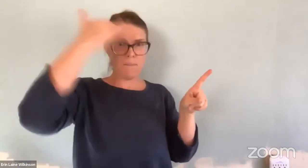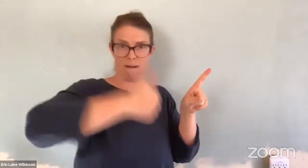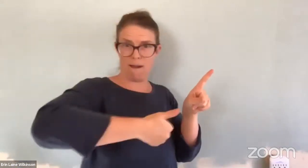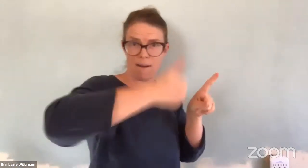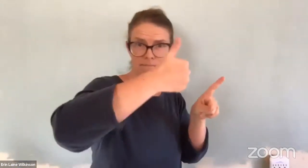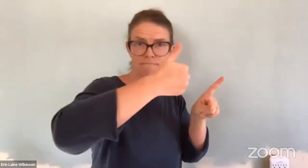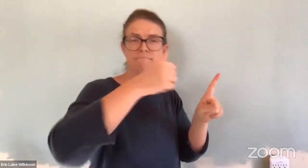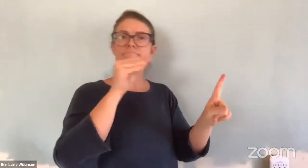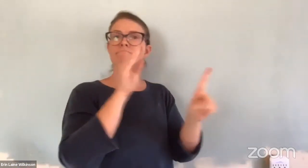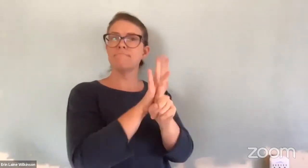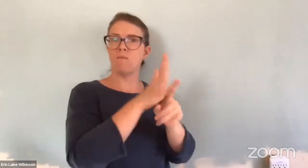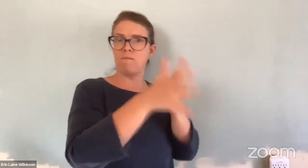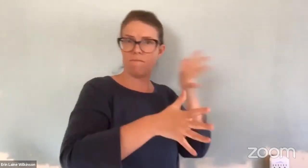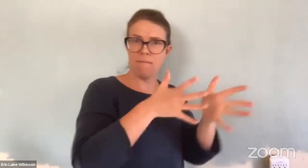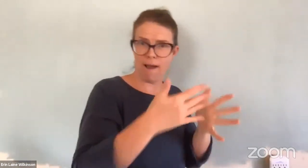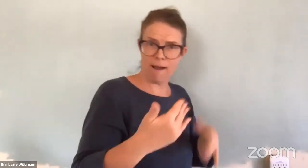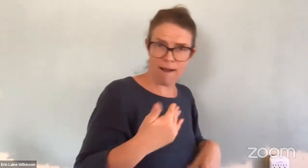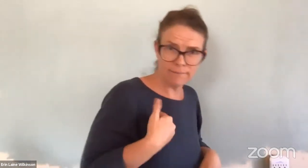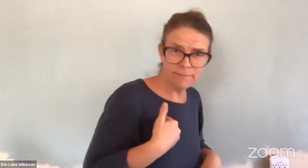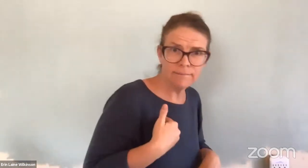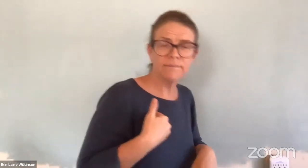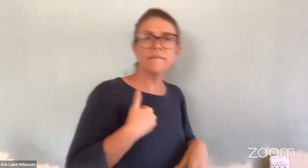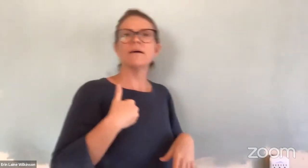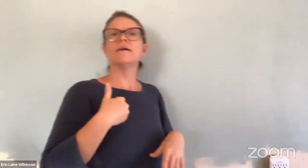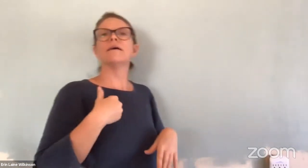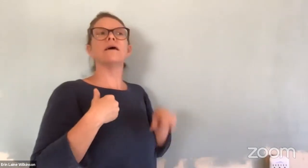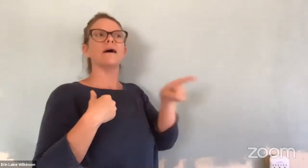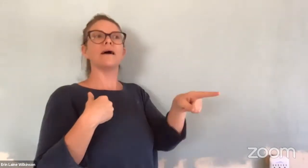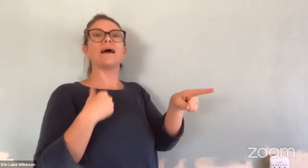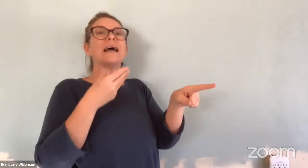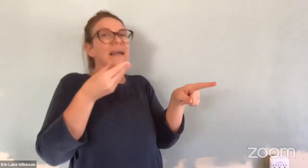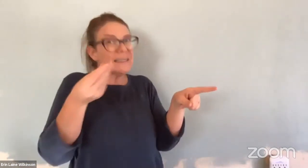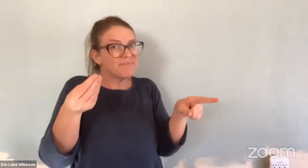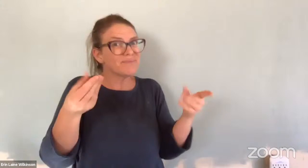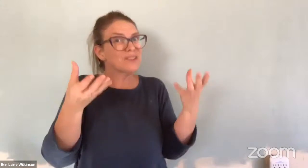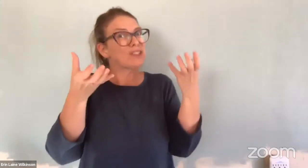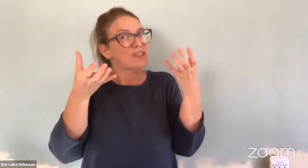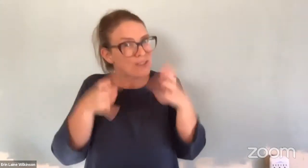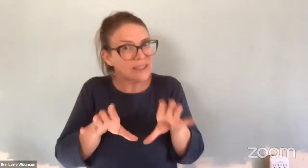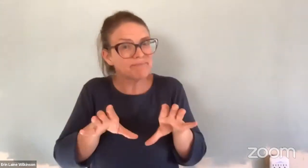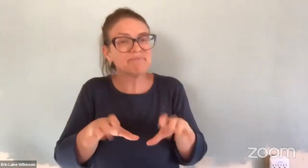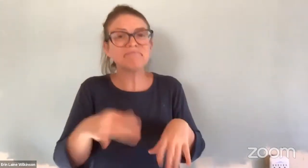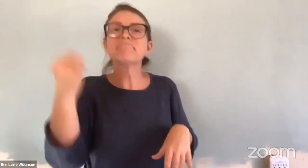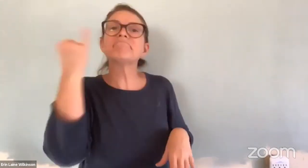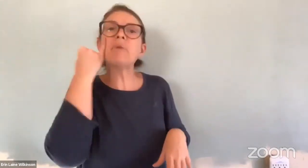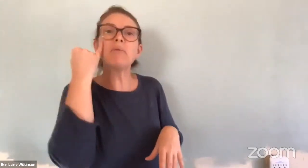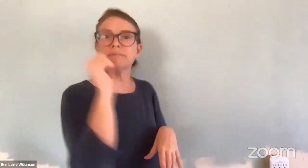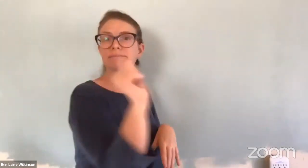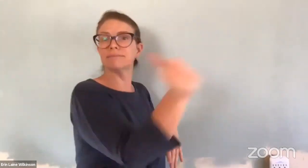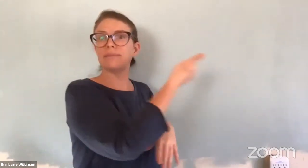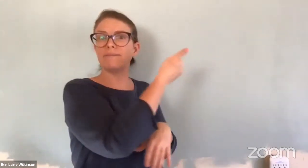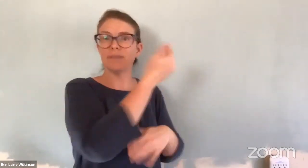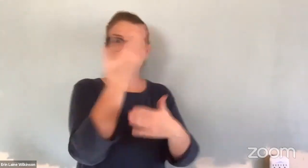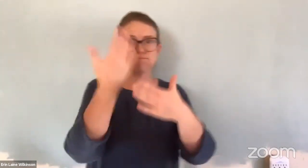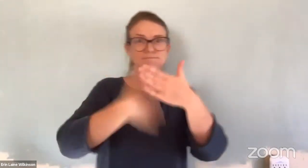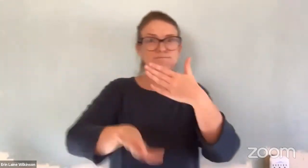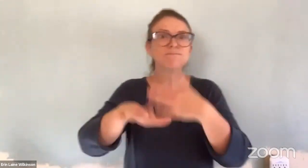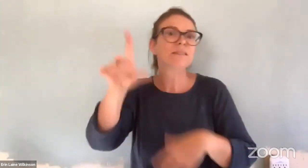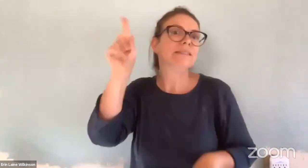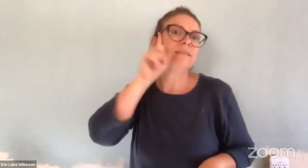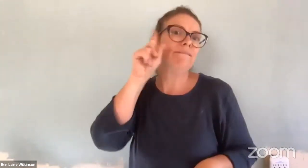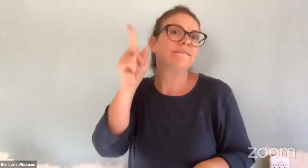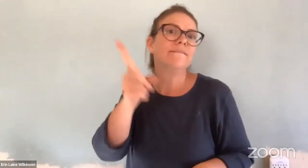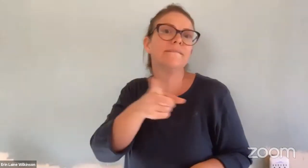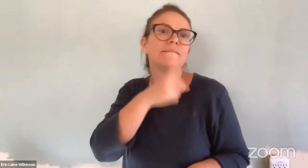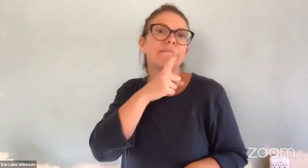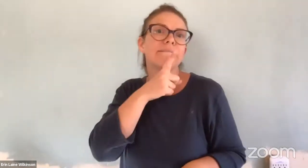discussion. But the point of why I'm saying this is that as the awareness goes up, their exposure to sign language is there. And chances